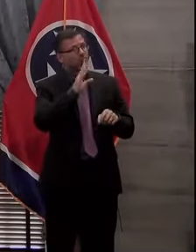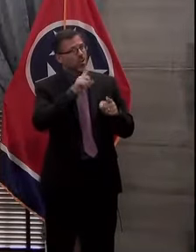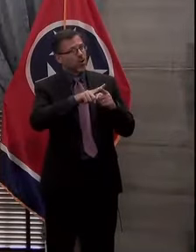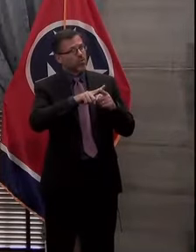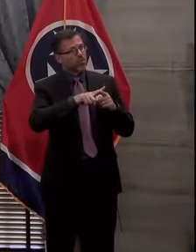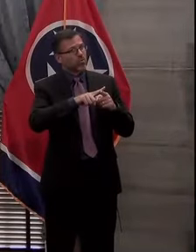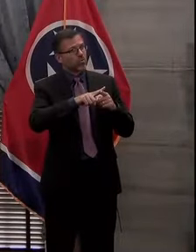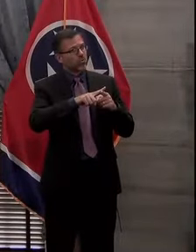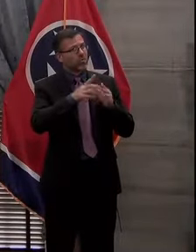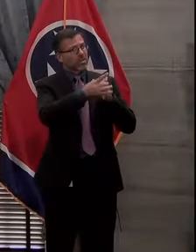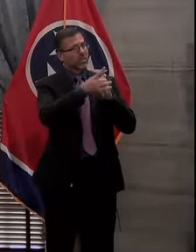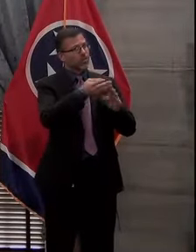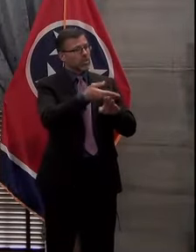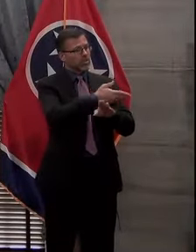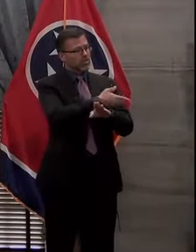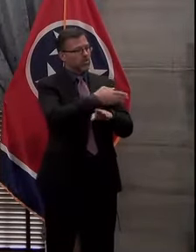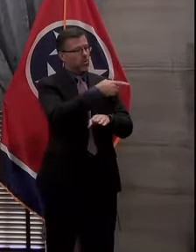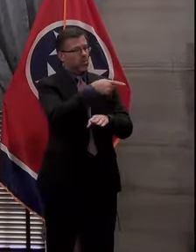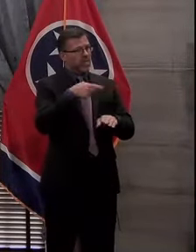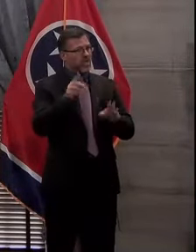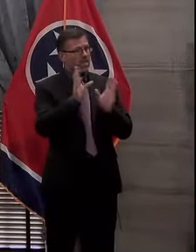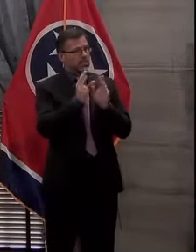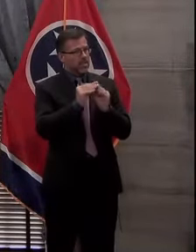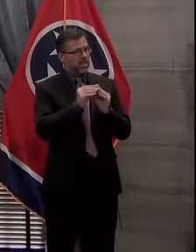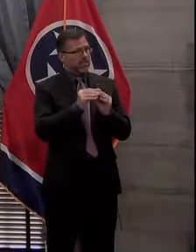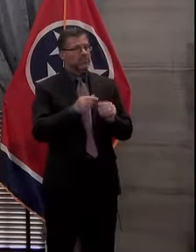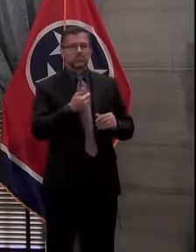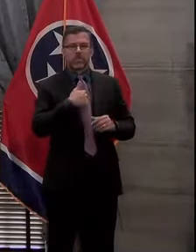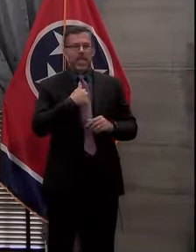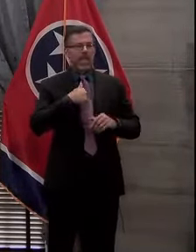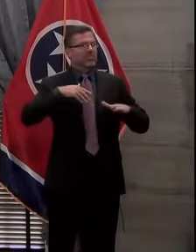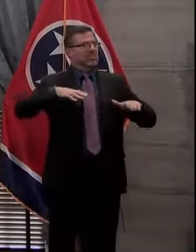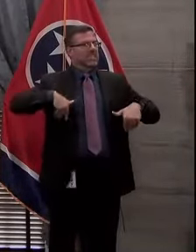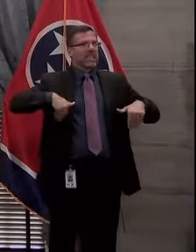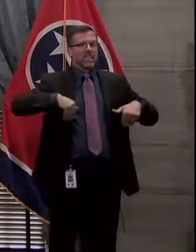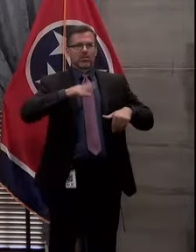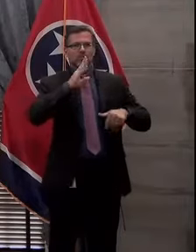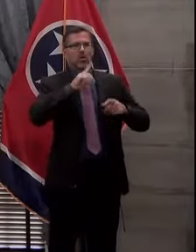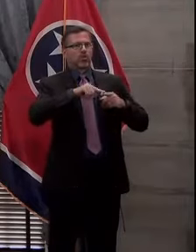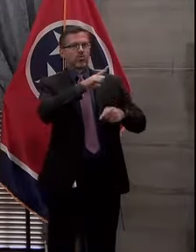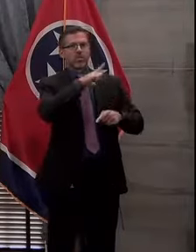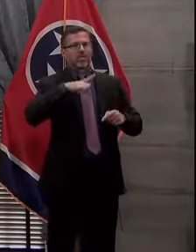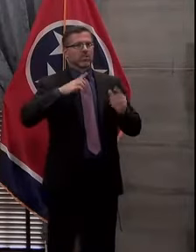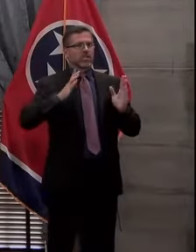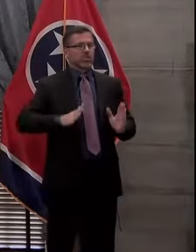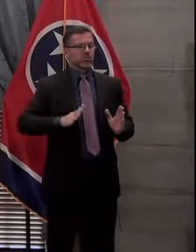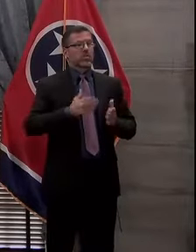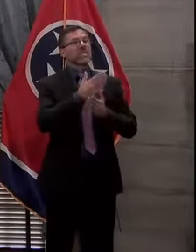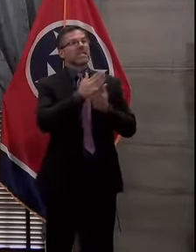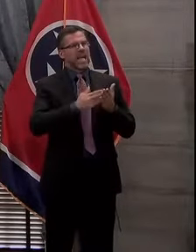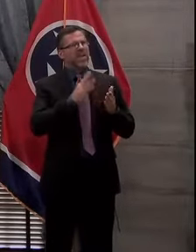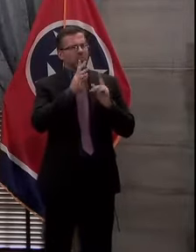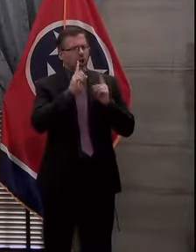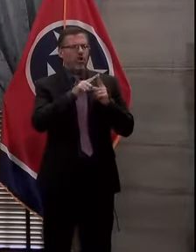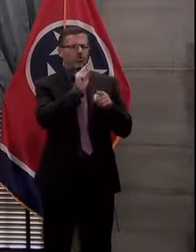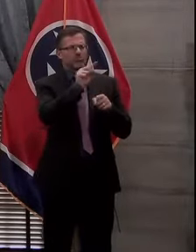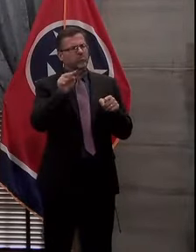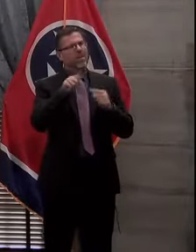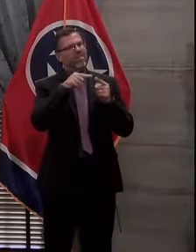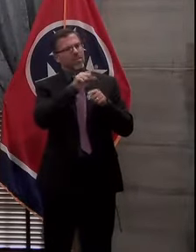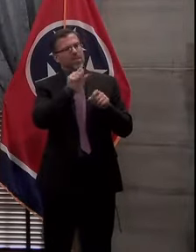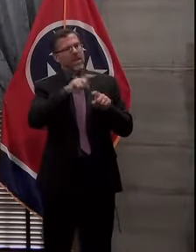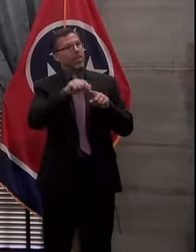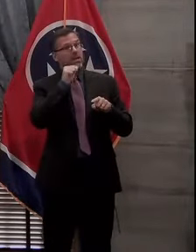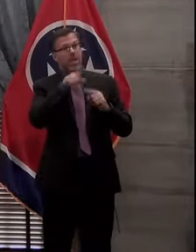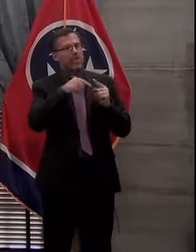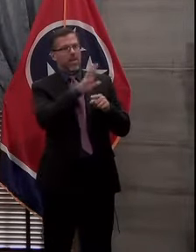appointed? I haven't spoken to them at all, to some of the legislators I speak to that are on that committee, but not about the work of that